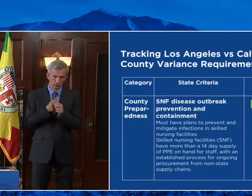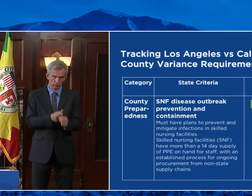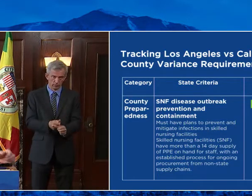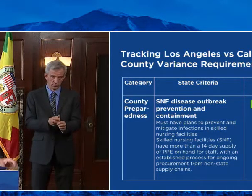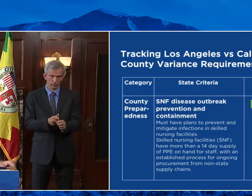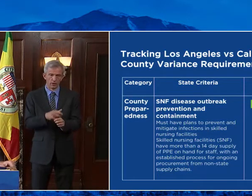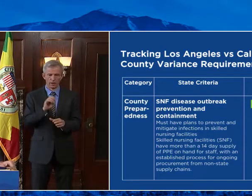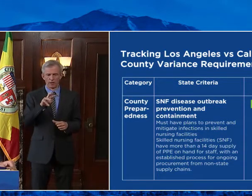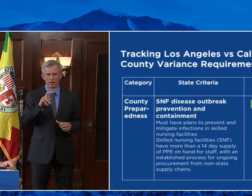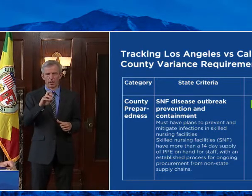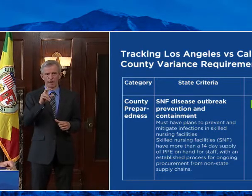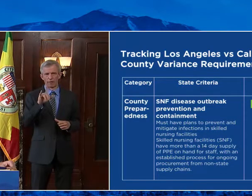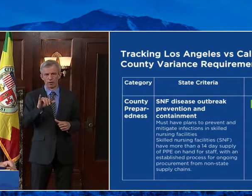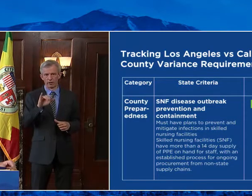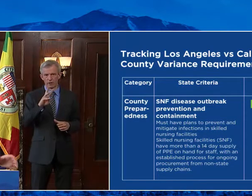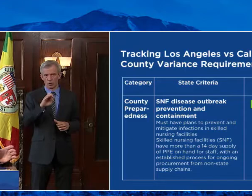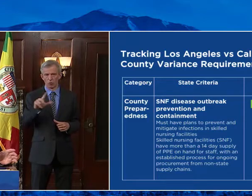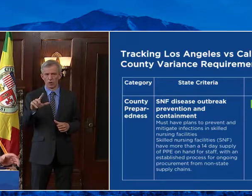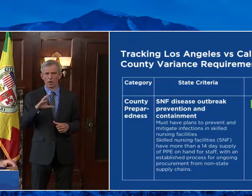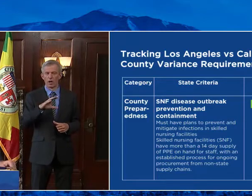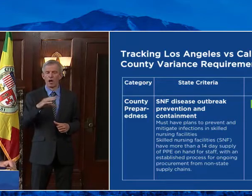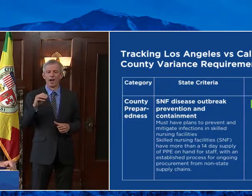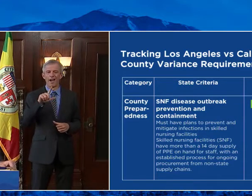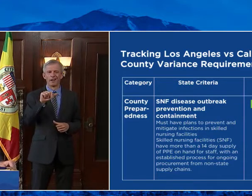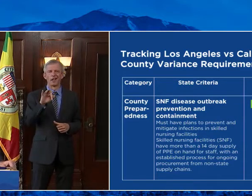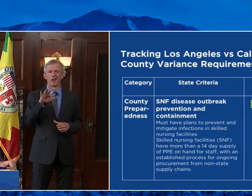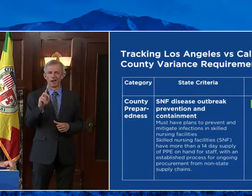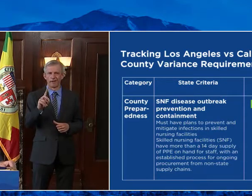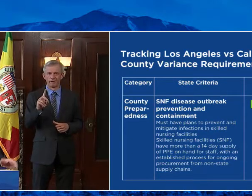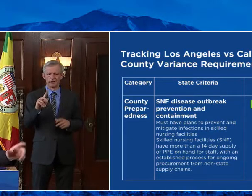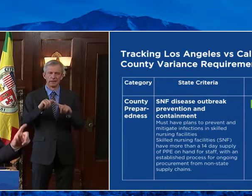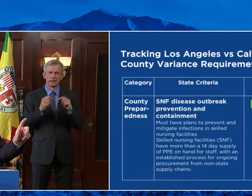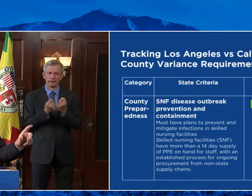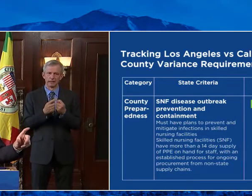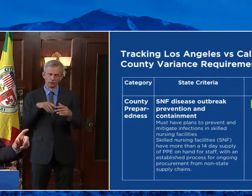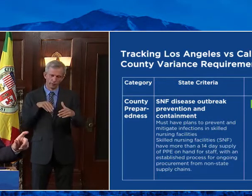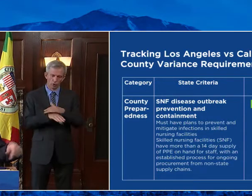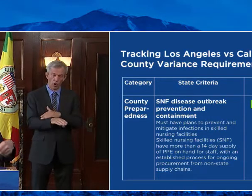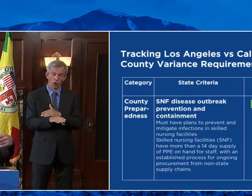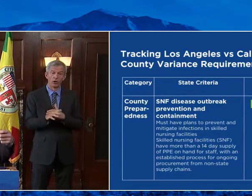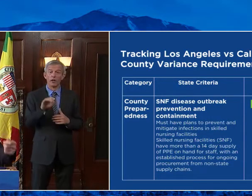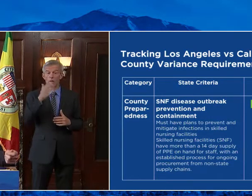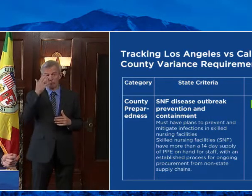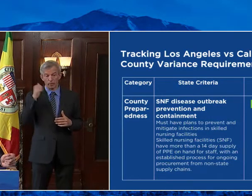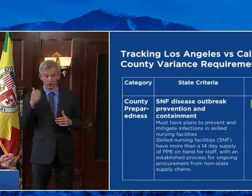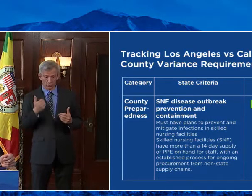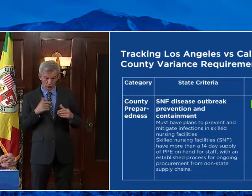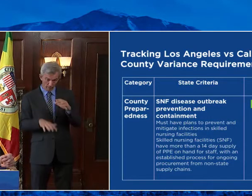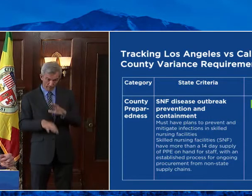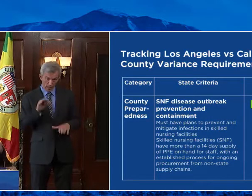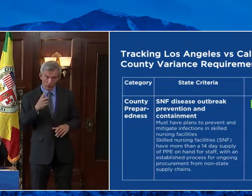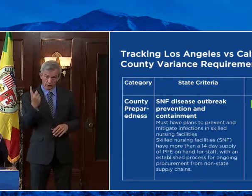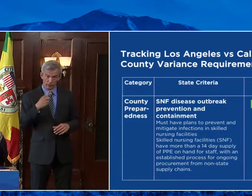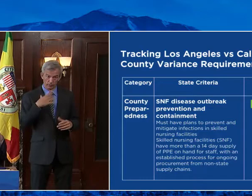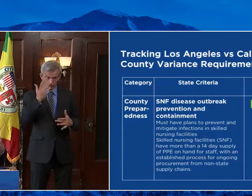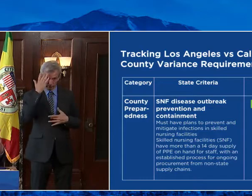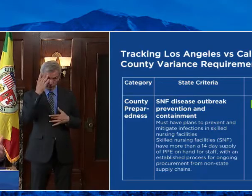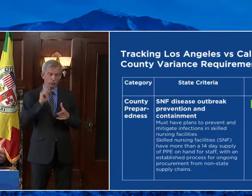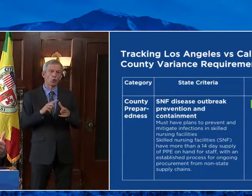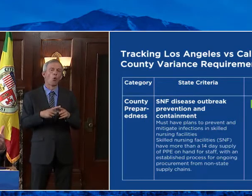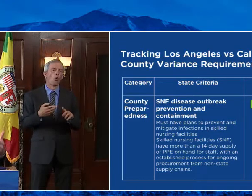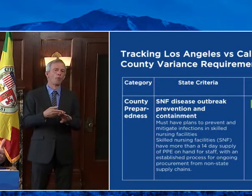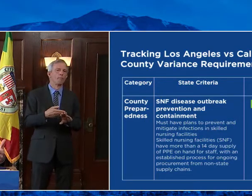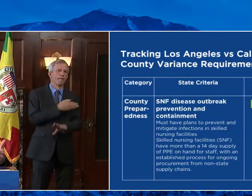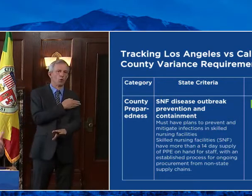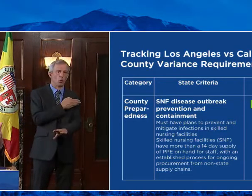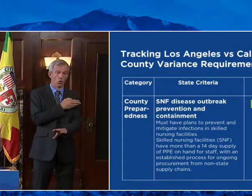and our LAFD surge and strike teams that have gone in, either because there's a case or before there's a case. We are the first city in America